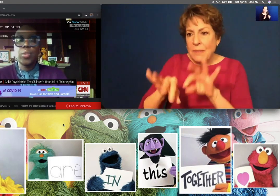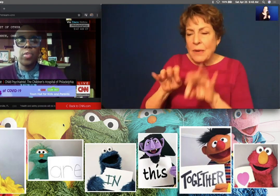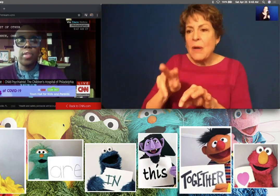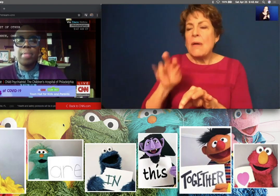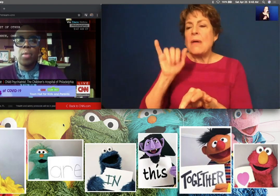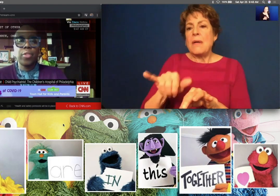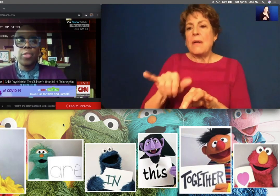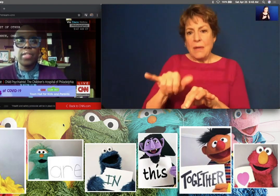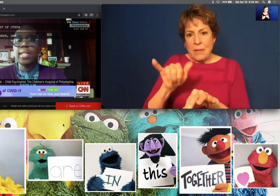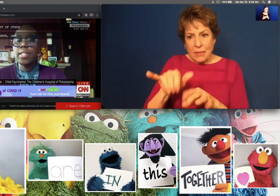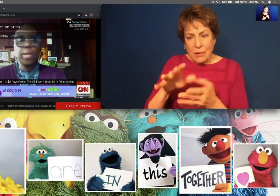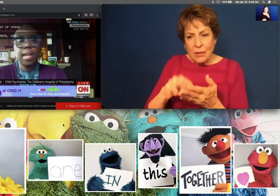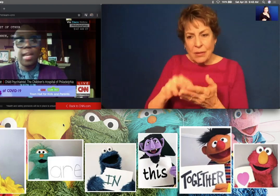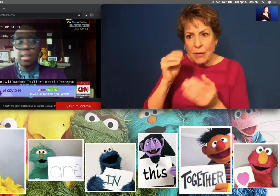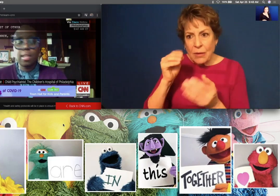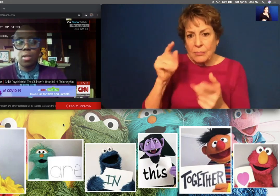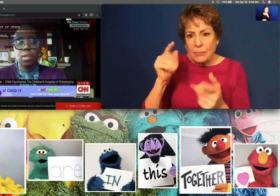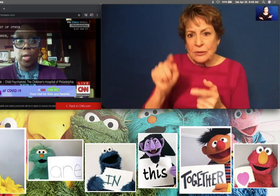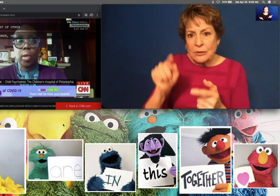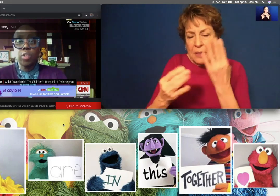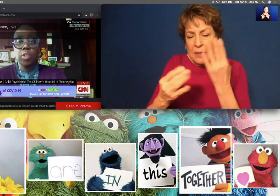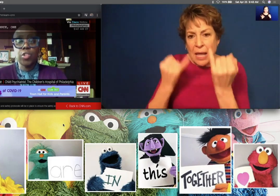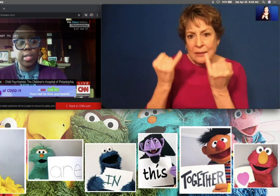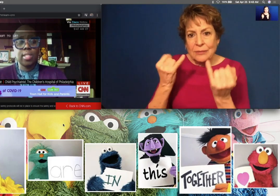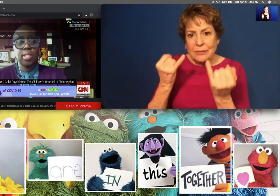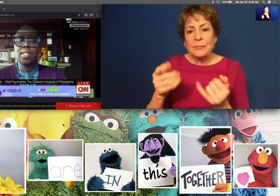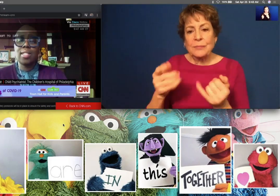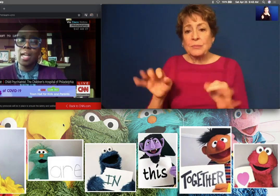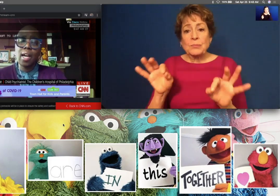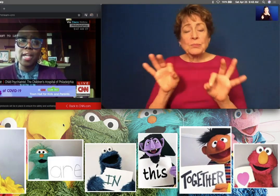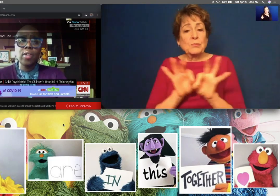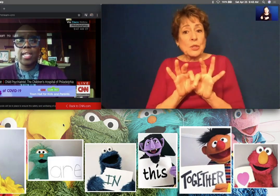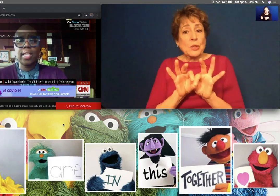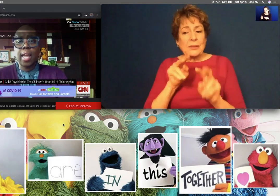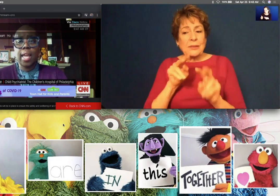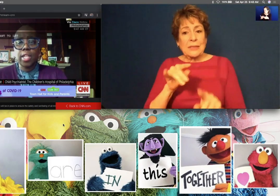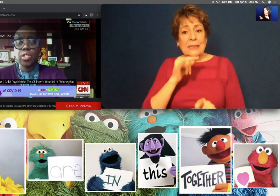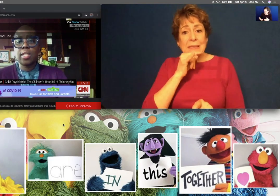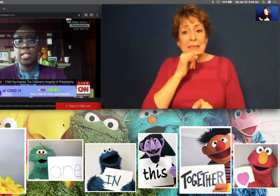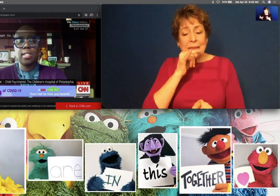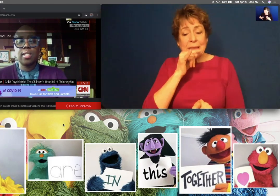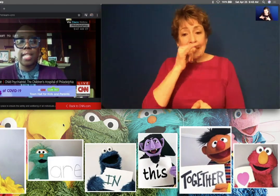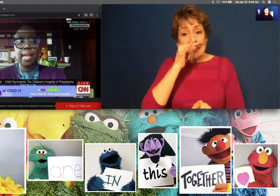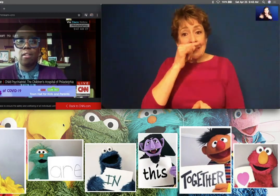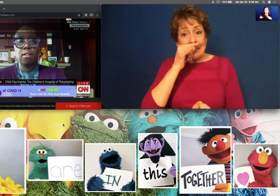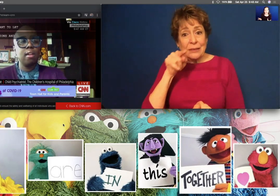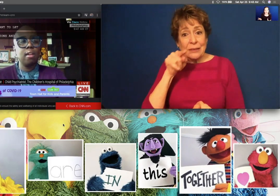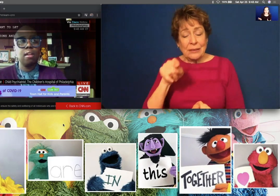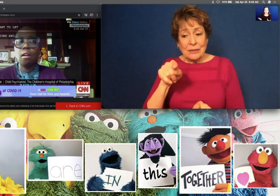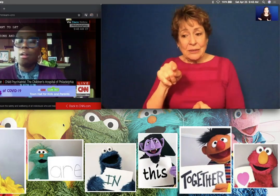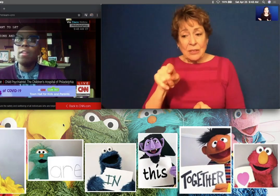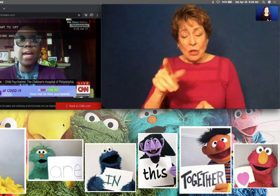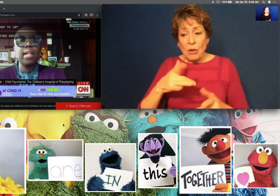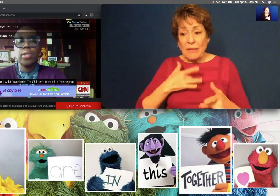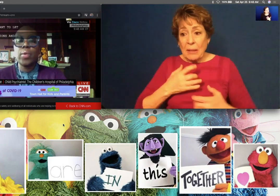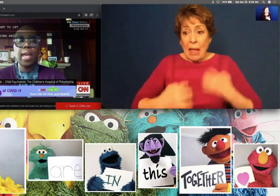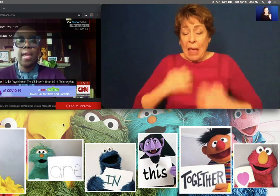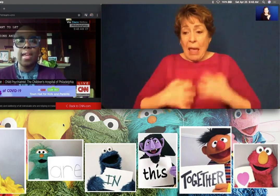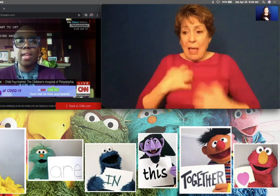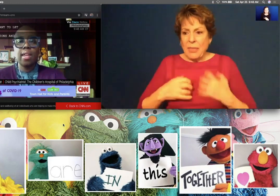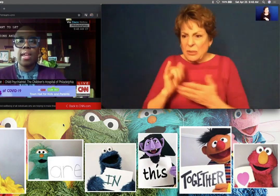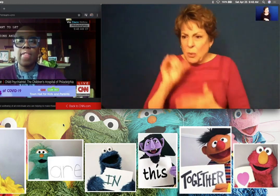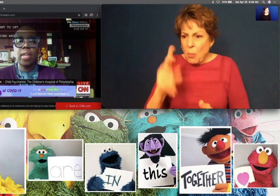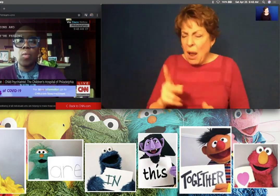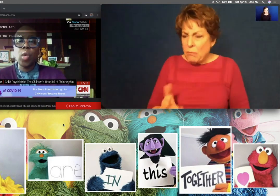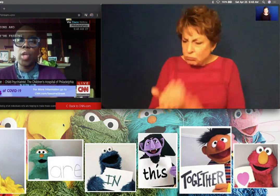kids, it's really important, as was just stated, to let them feel their emotions and to reassure them that what they're feeling is okay. We're